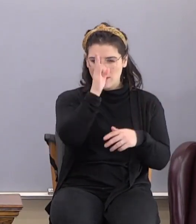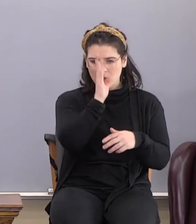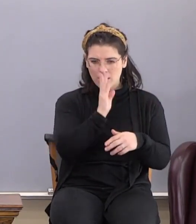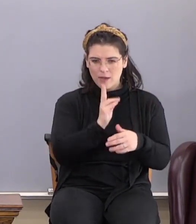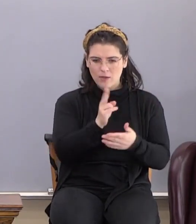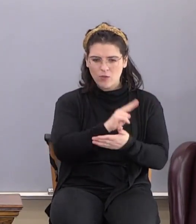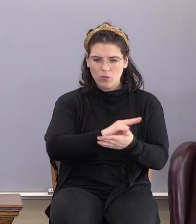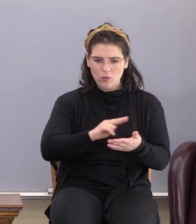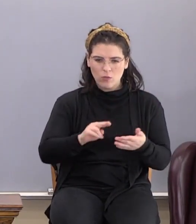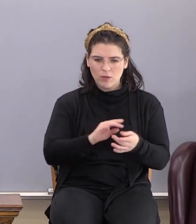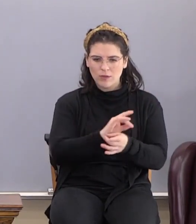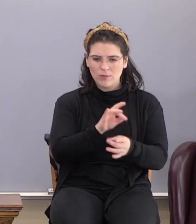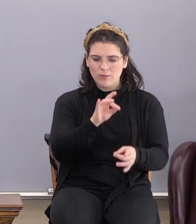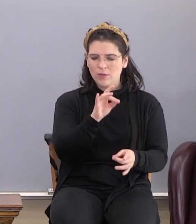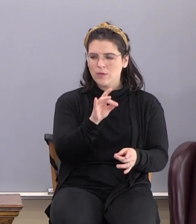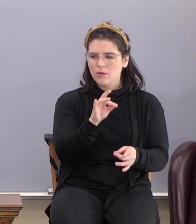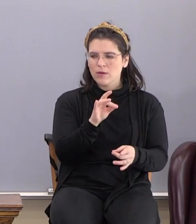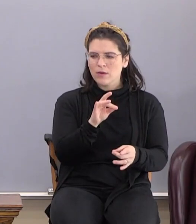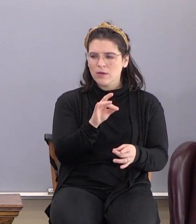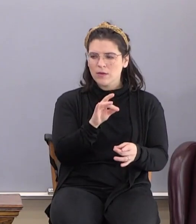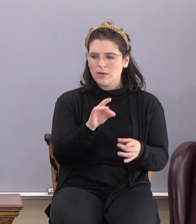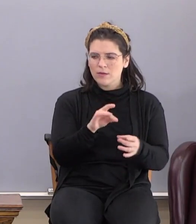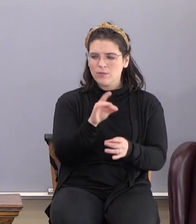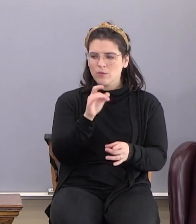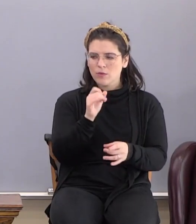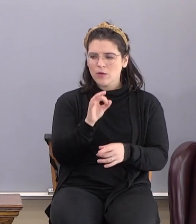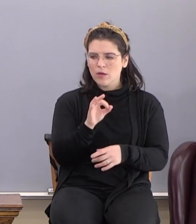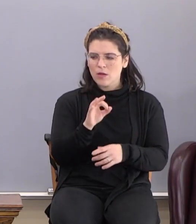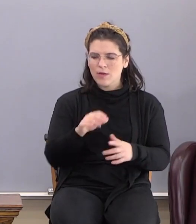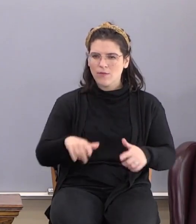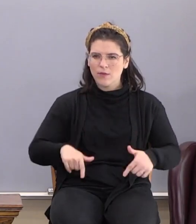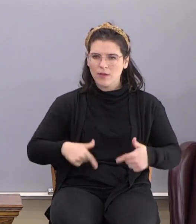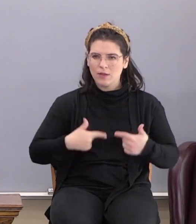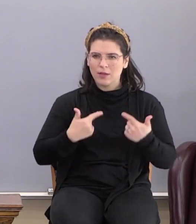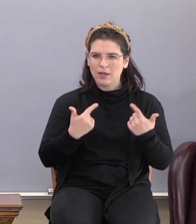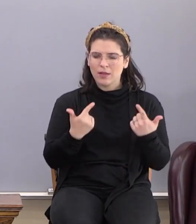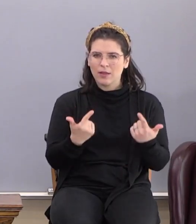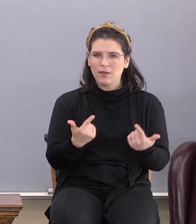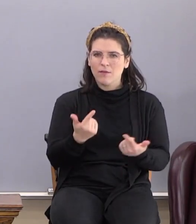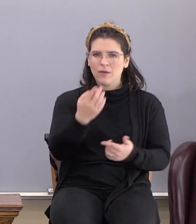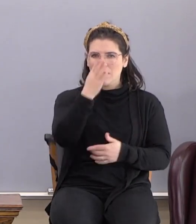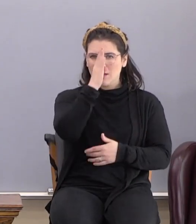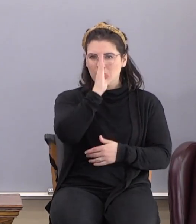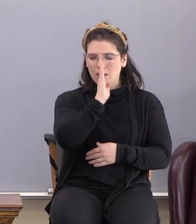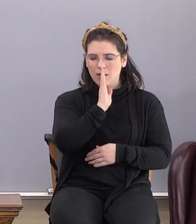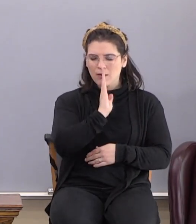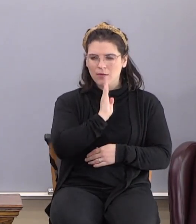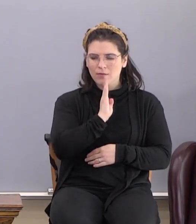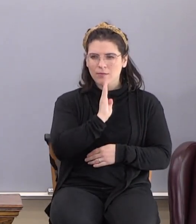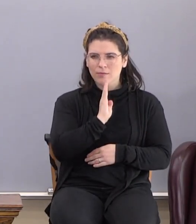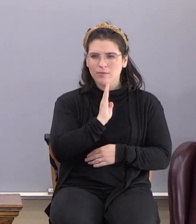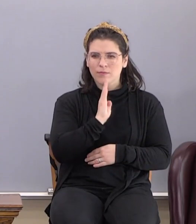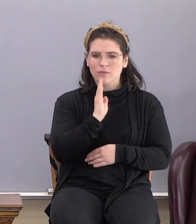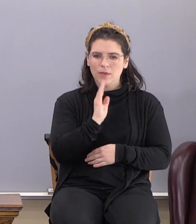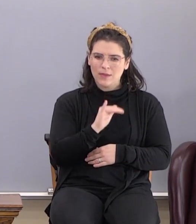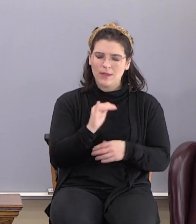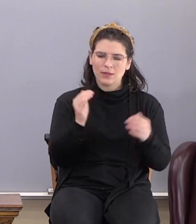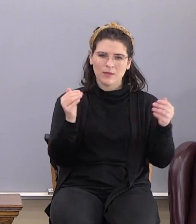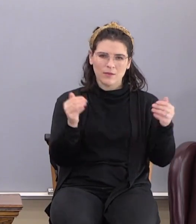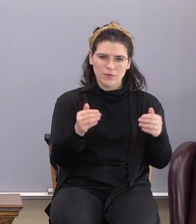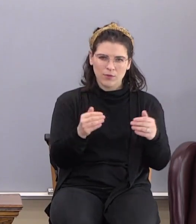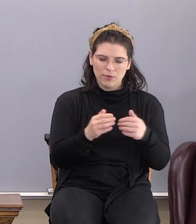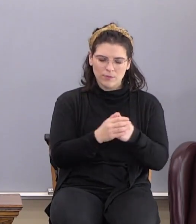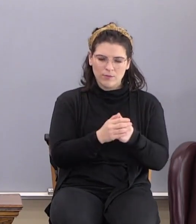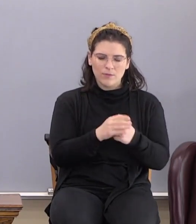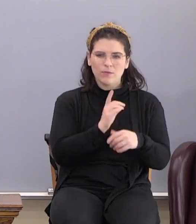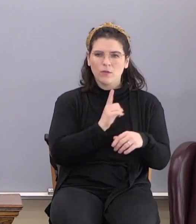Holy Spirit is the Spirit of the living God. And that's the issue here. The